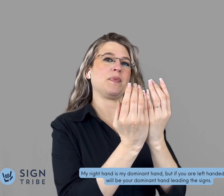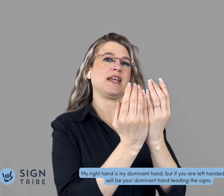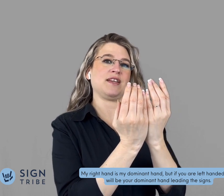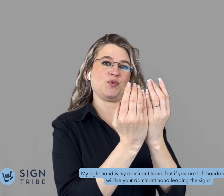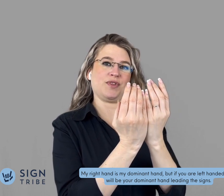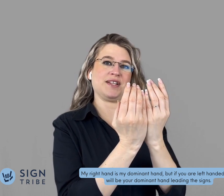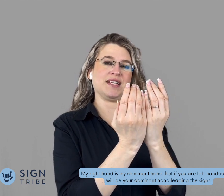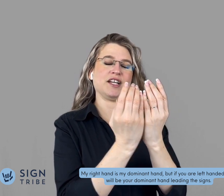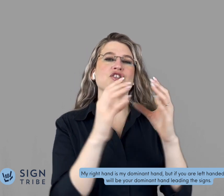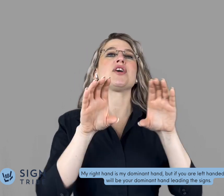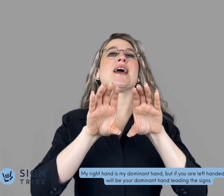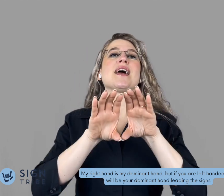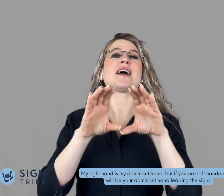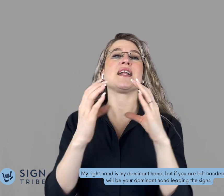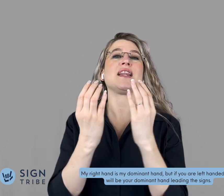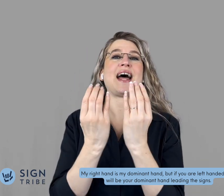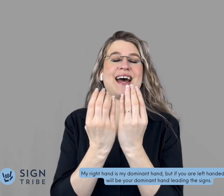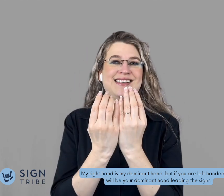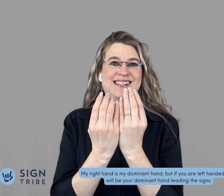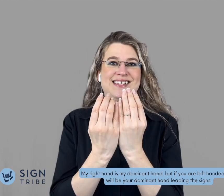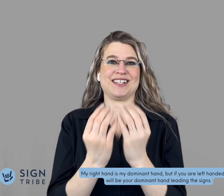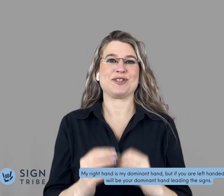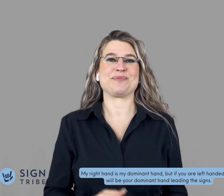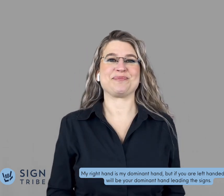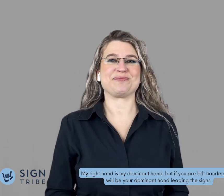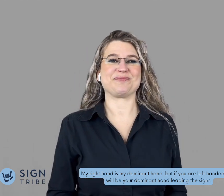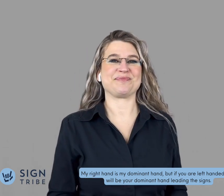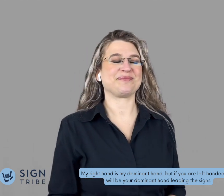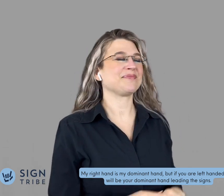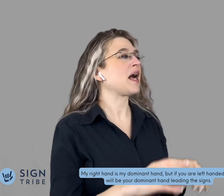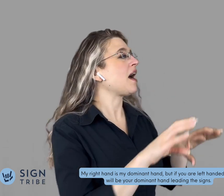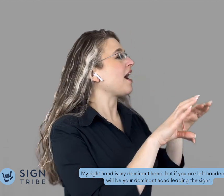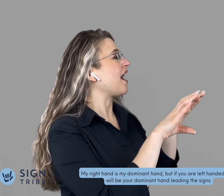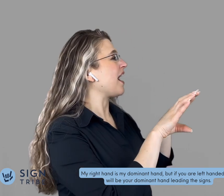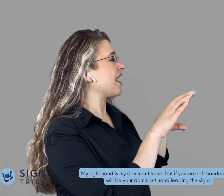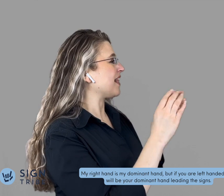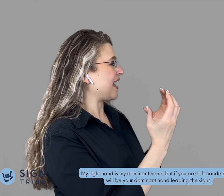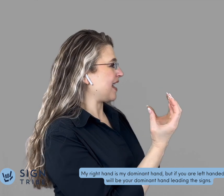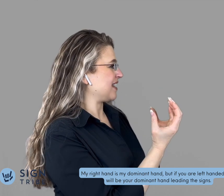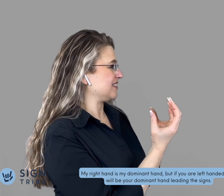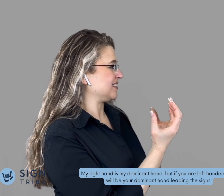pinkies will then touch. Class.